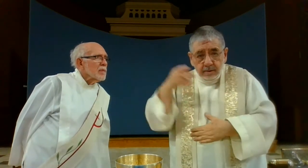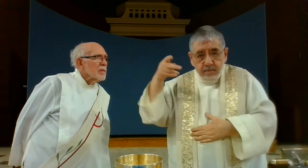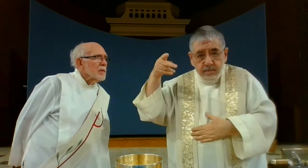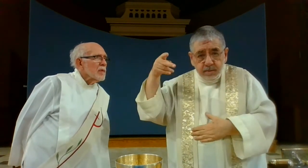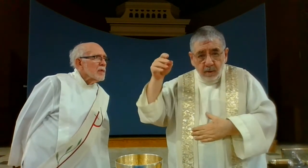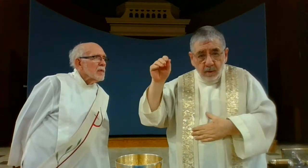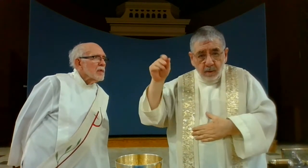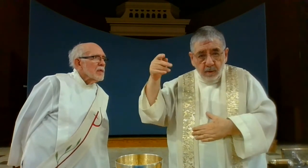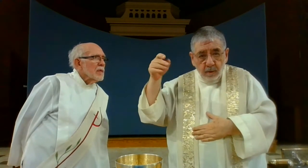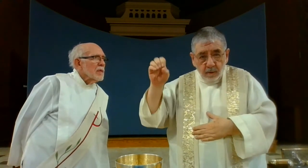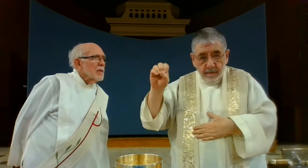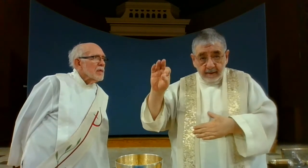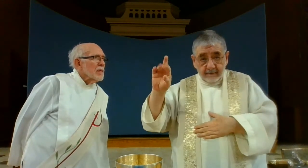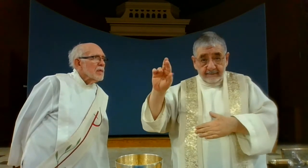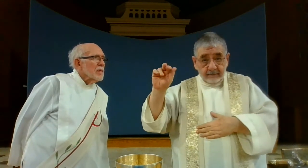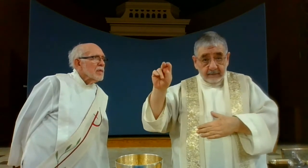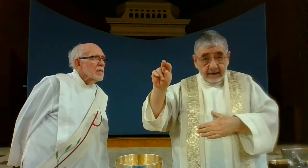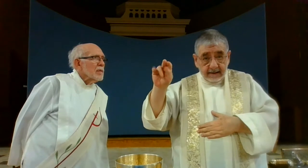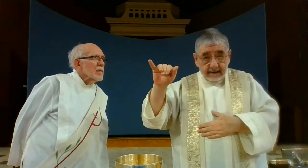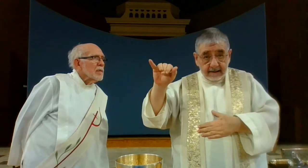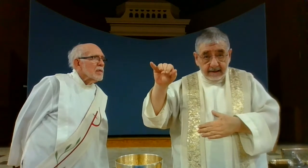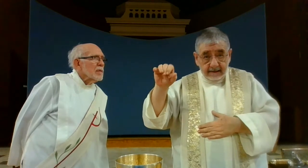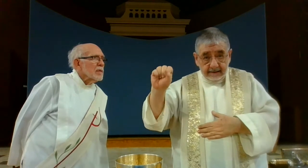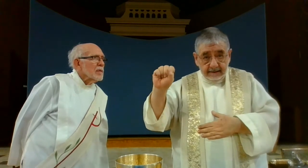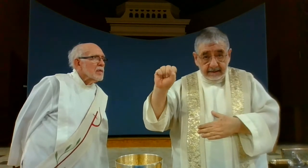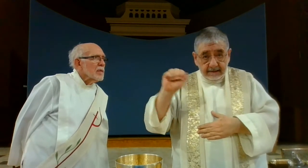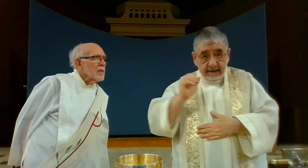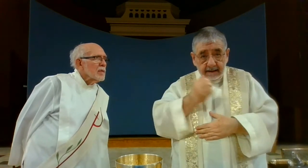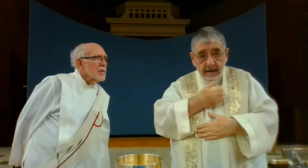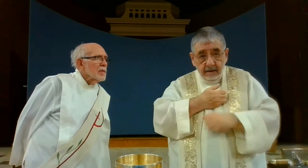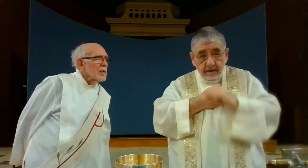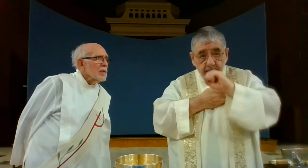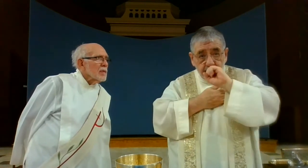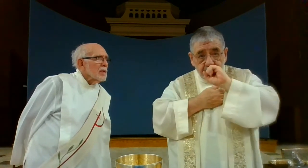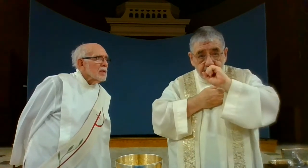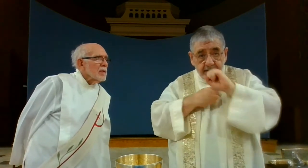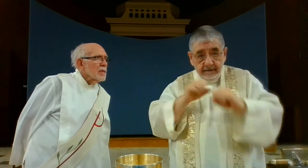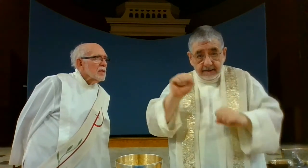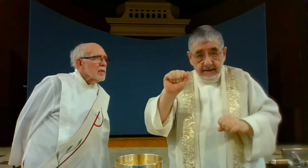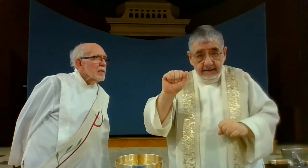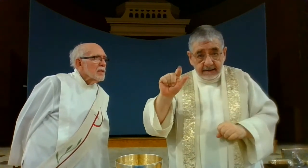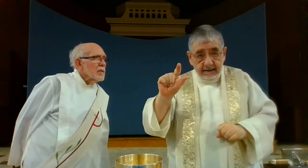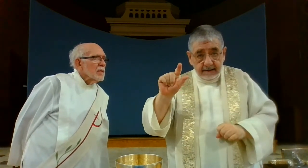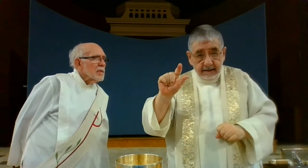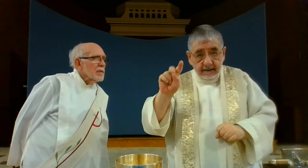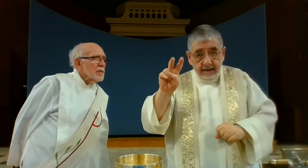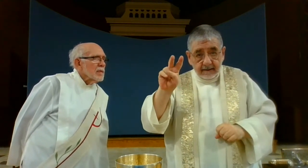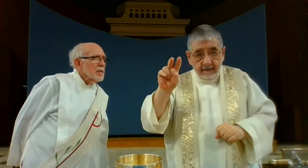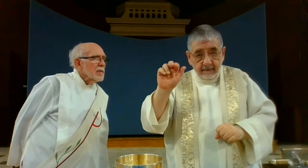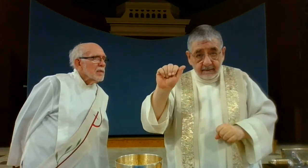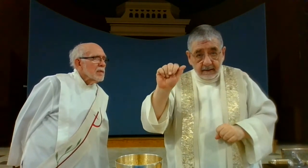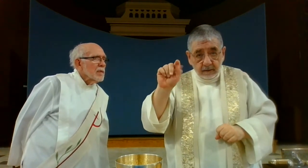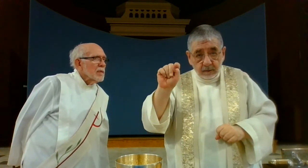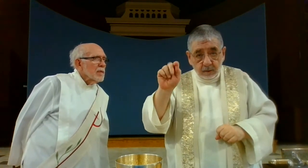Together with Francis, our Pope, and Salvatore, our